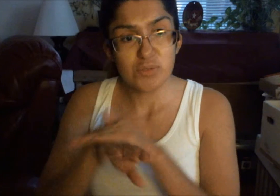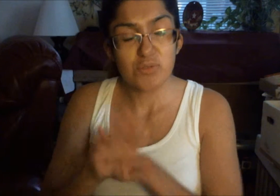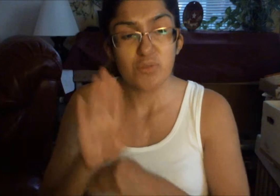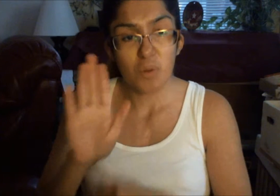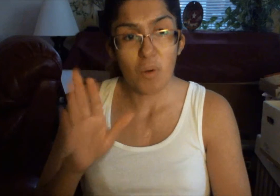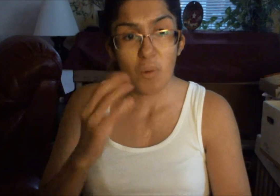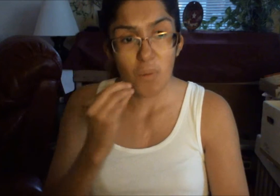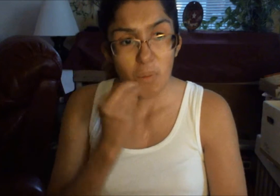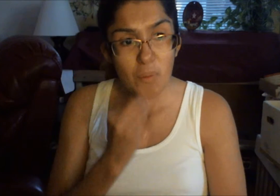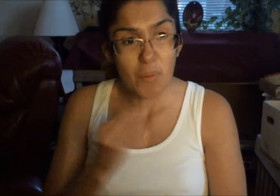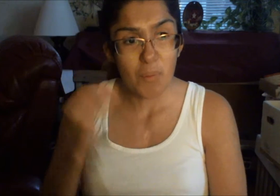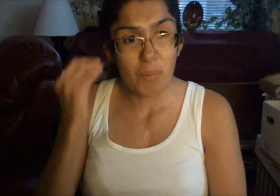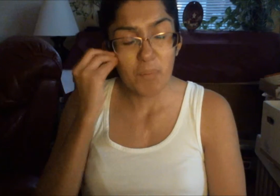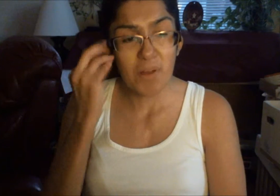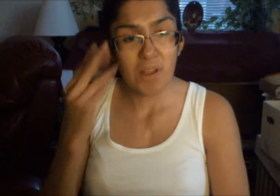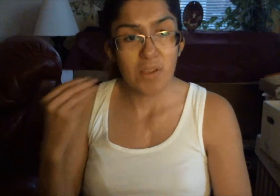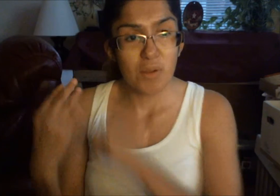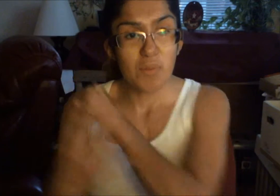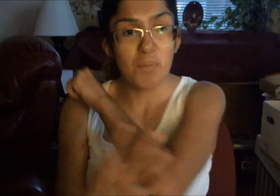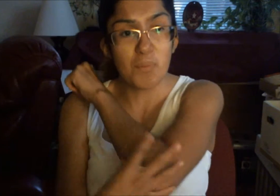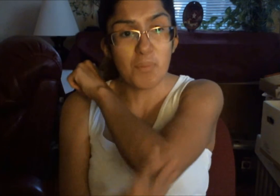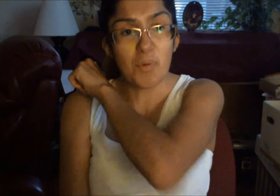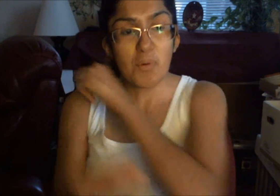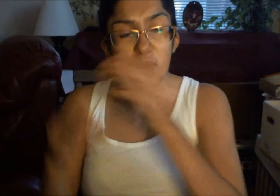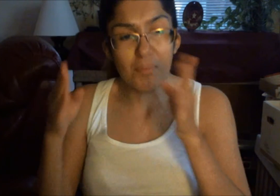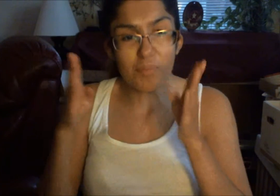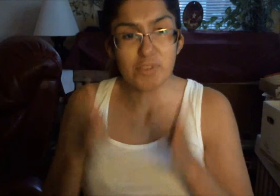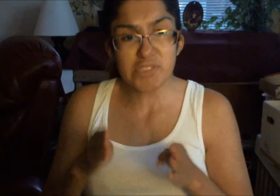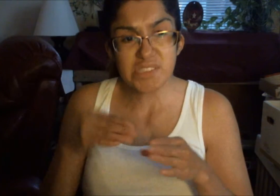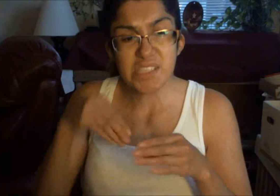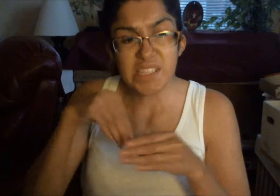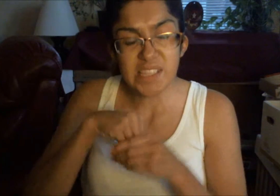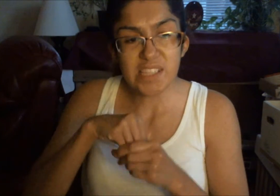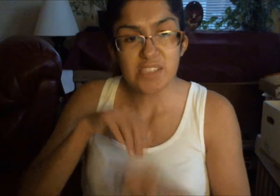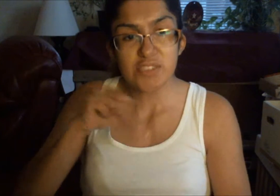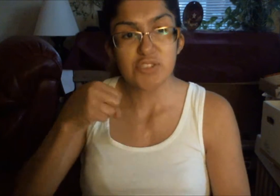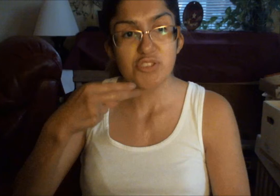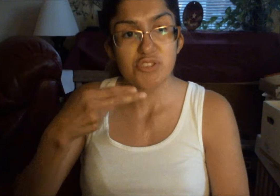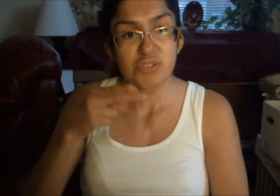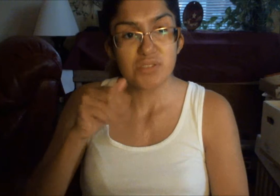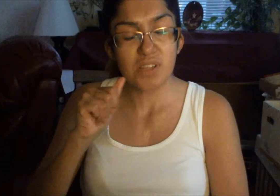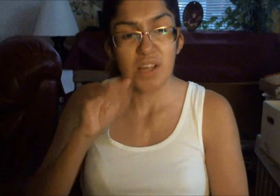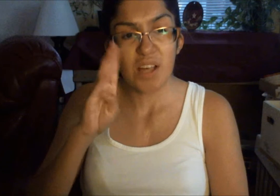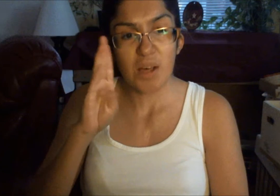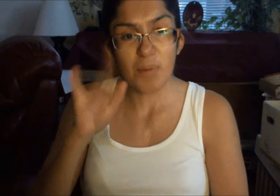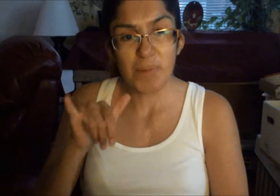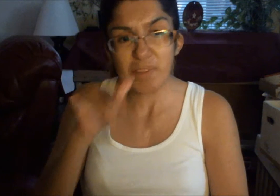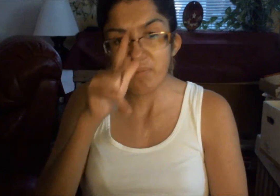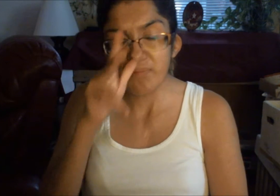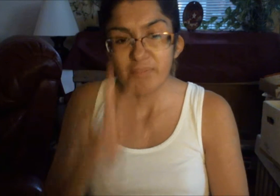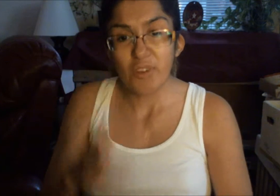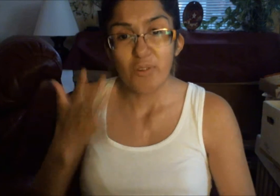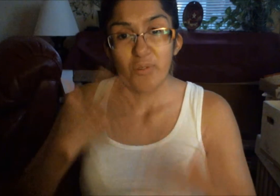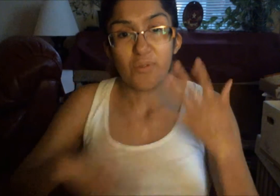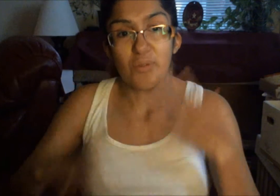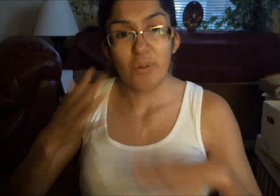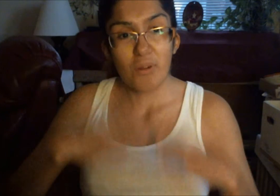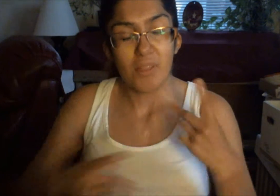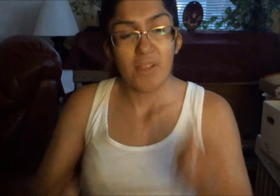one other Philip that you would be purchasing, and that is the golf cart. You have to talk yourself out of a deal. You got to make a decision.